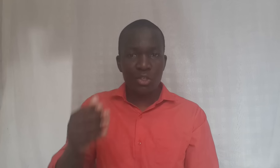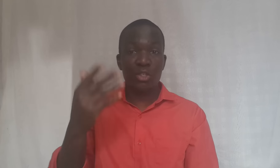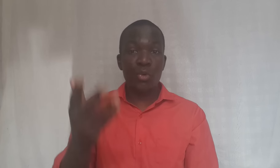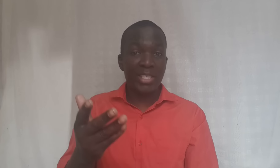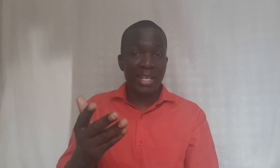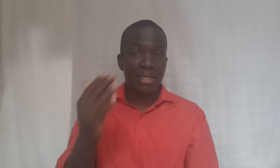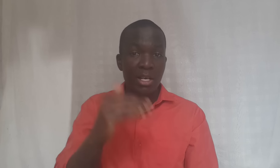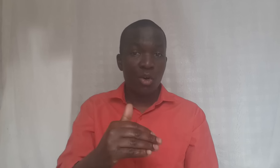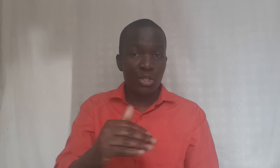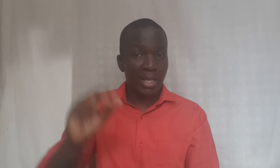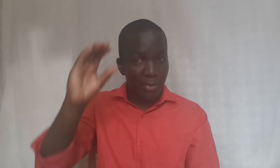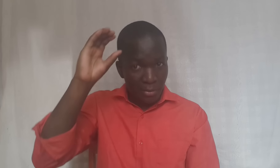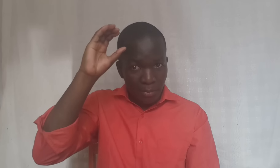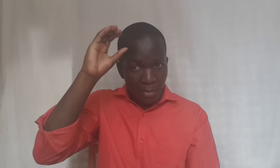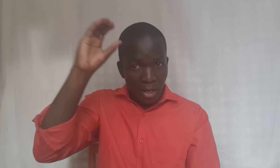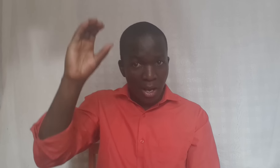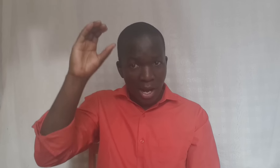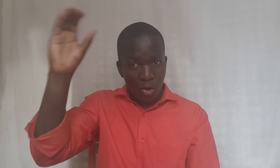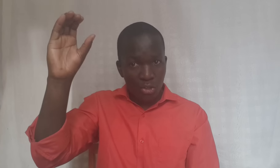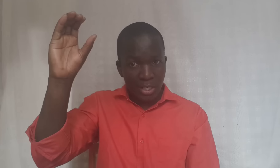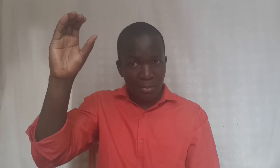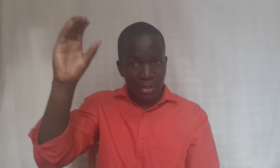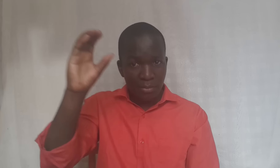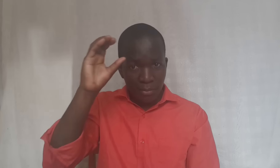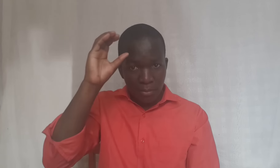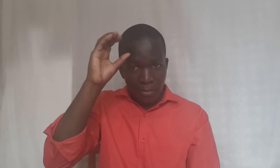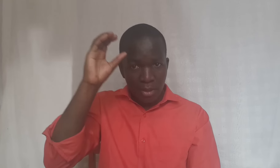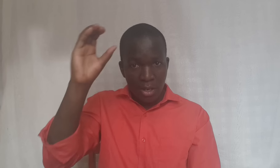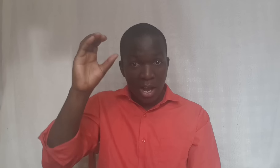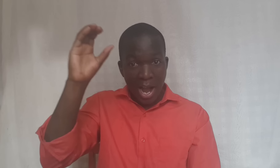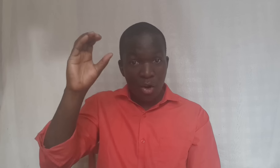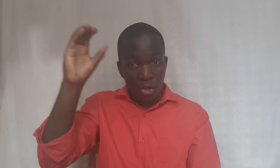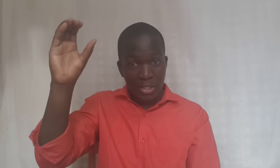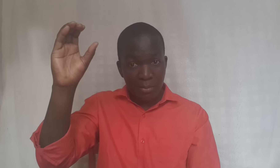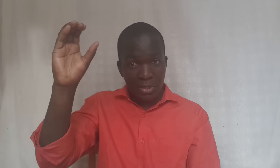So we start concept, a concept, a concept,